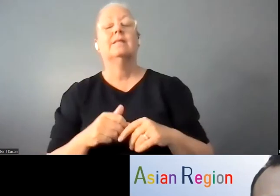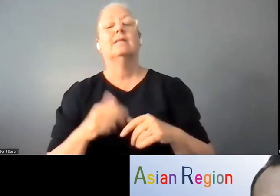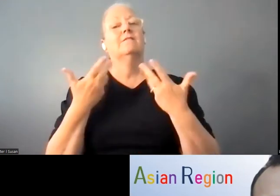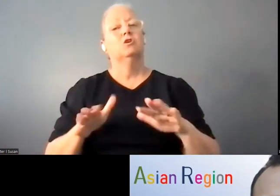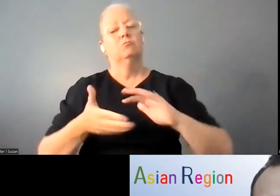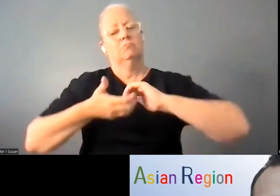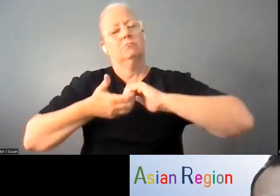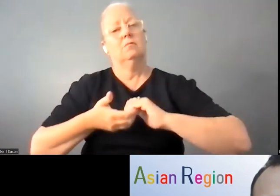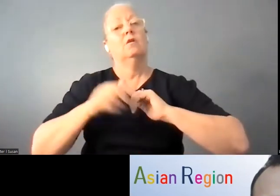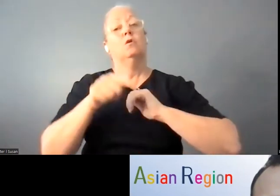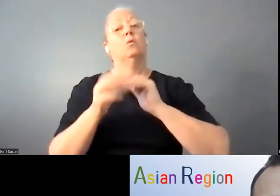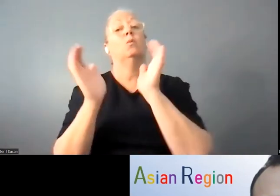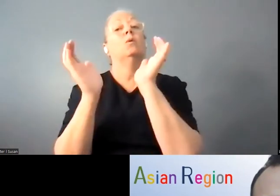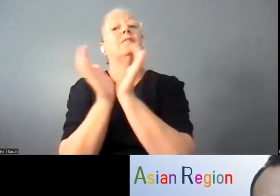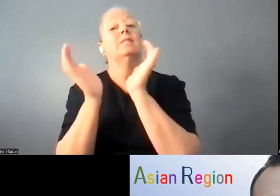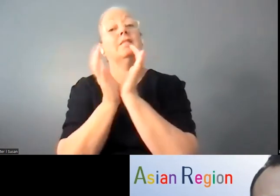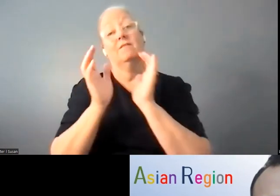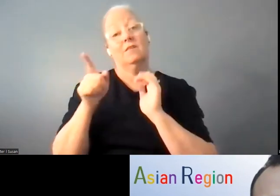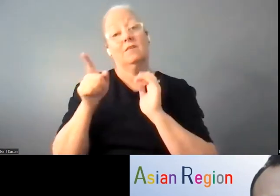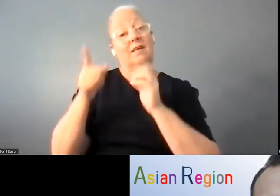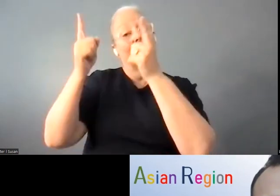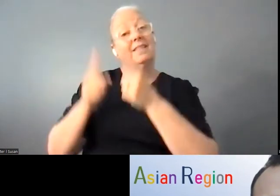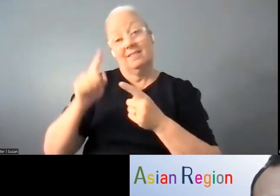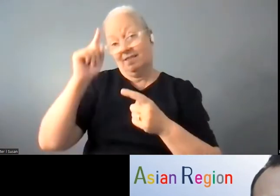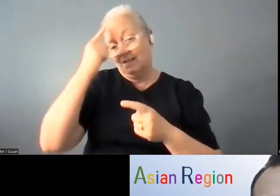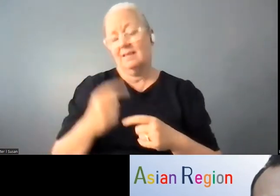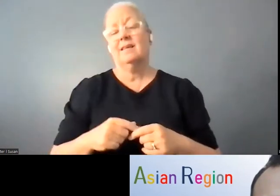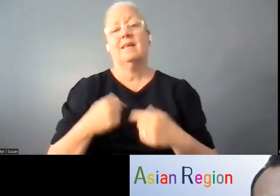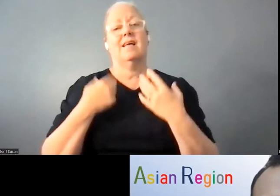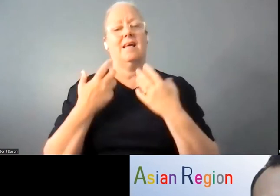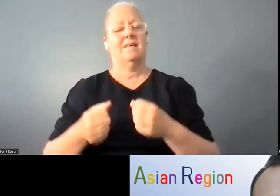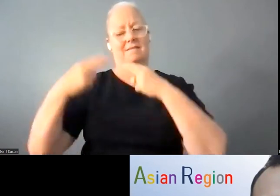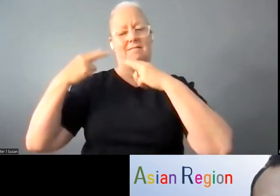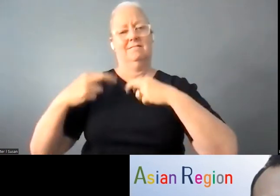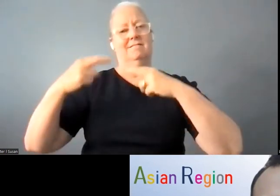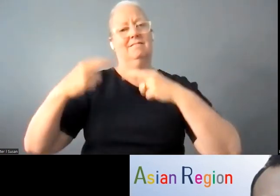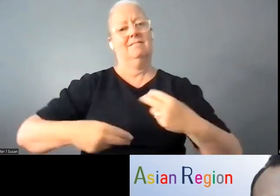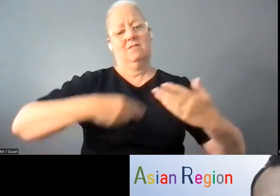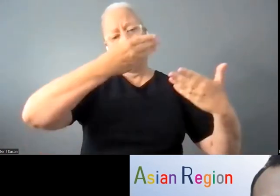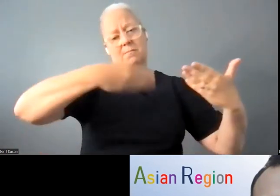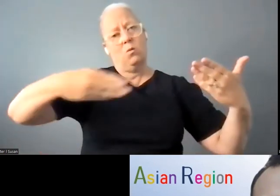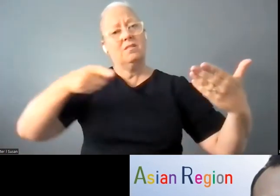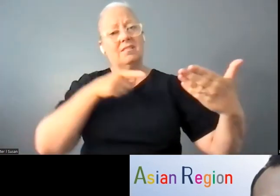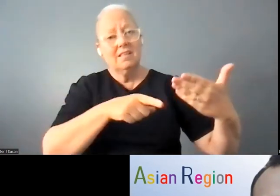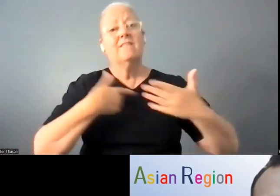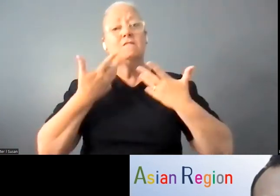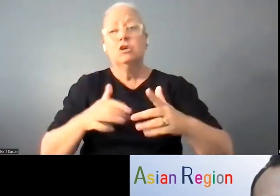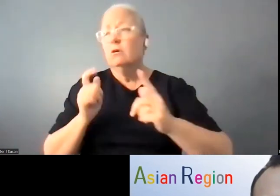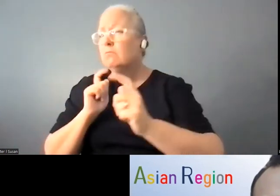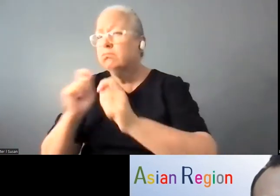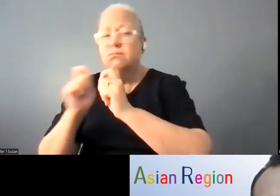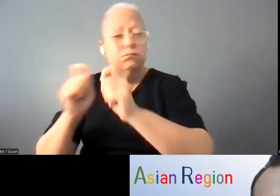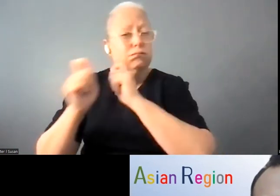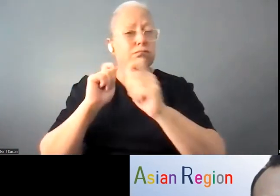UNICEF India, and we brought out a research report, the first of its kind, that in, you know, interviewed almost 500